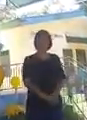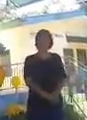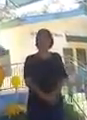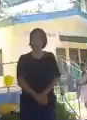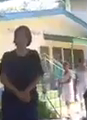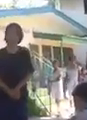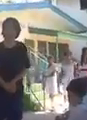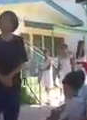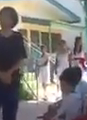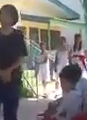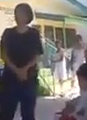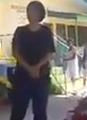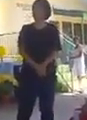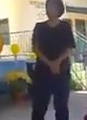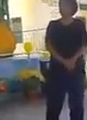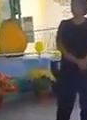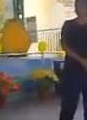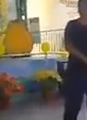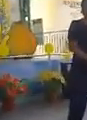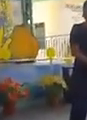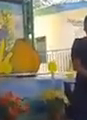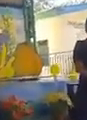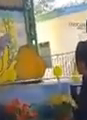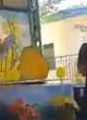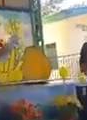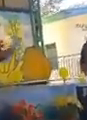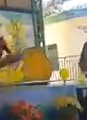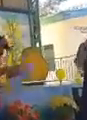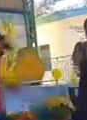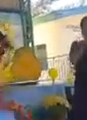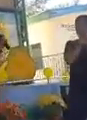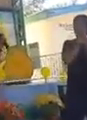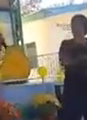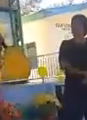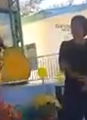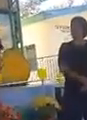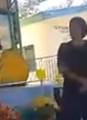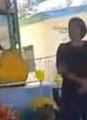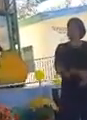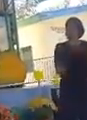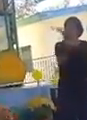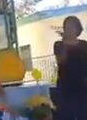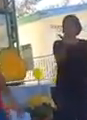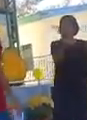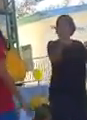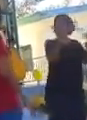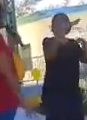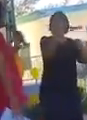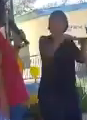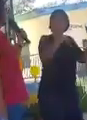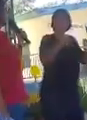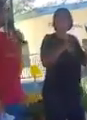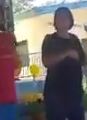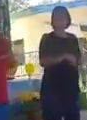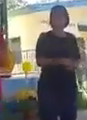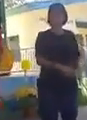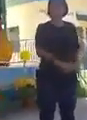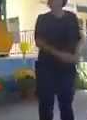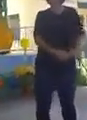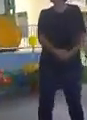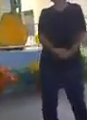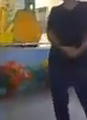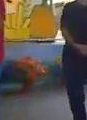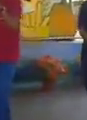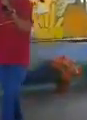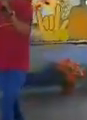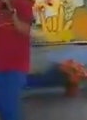Okay? From the bottom of our hearts. Okay. Let's now call on the performers for